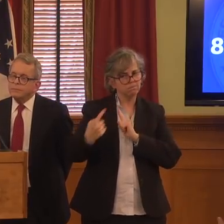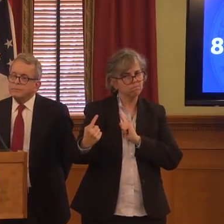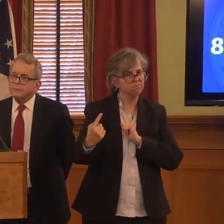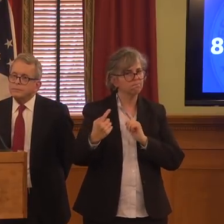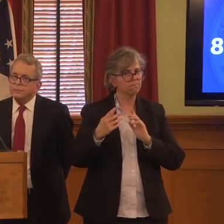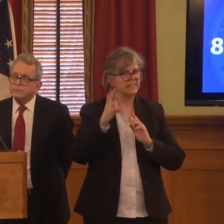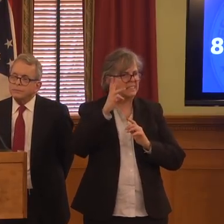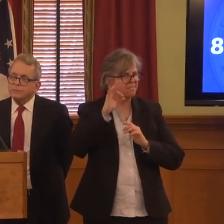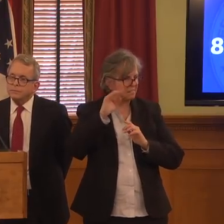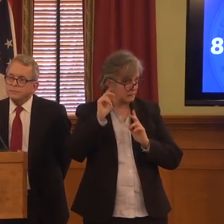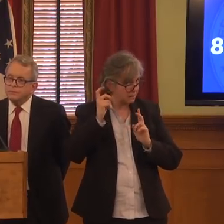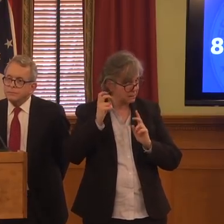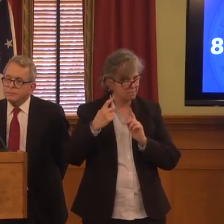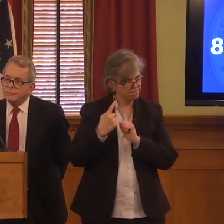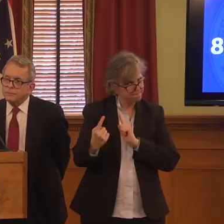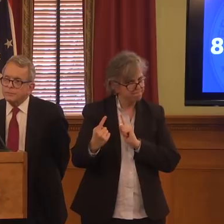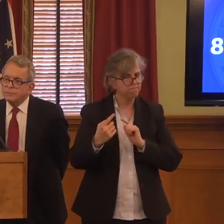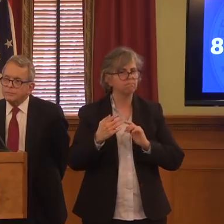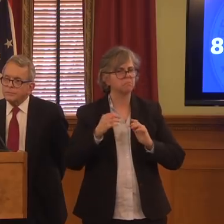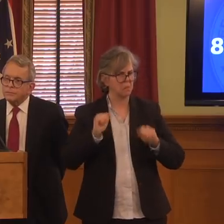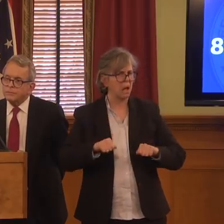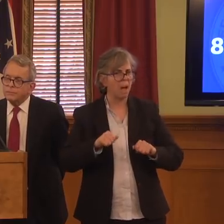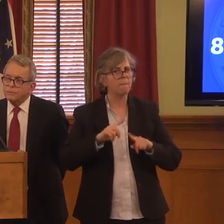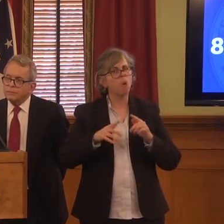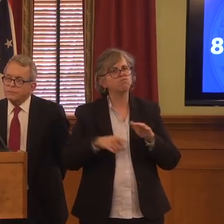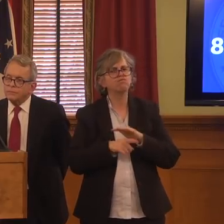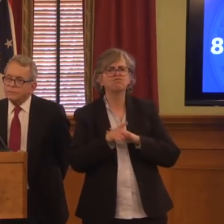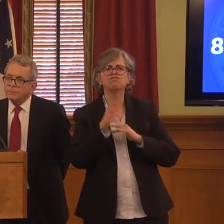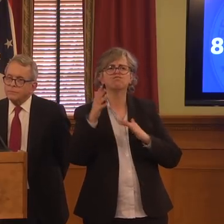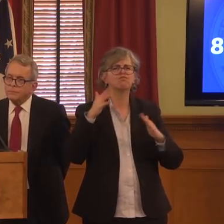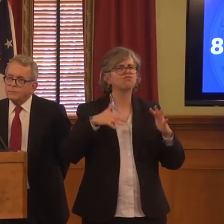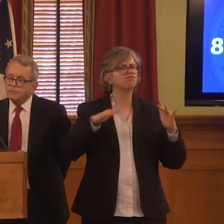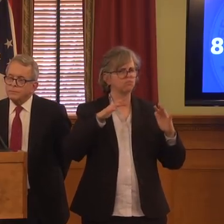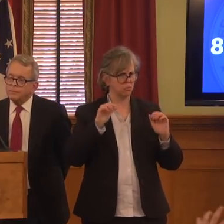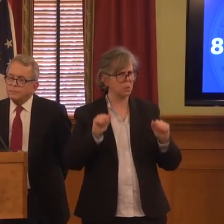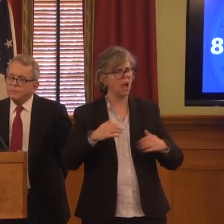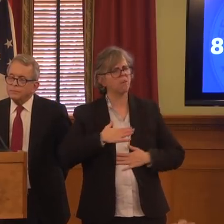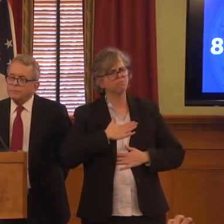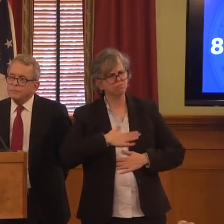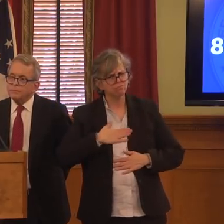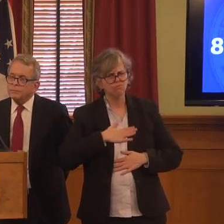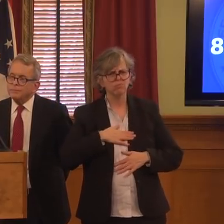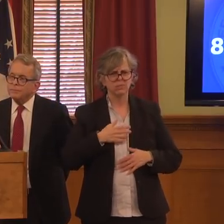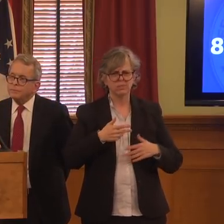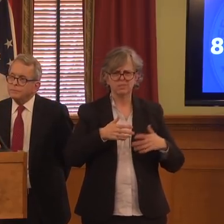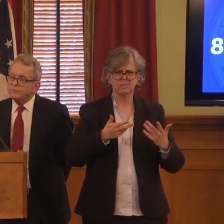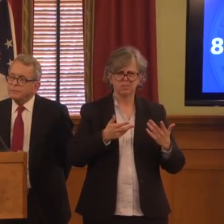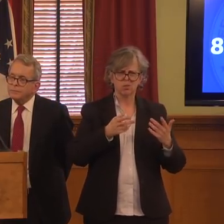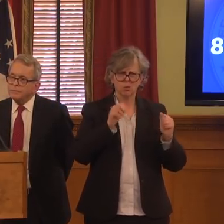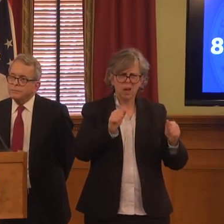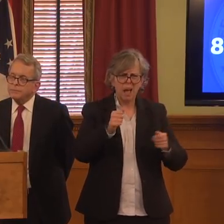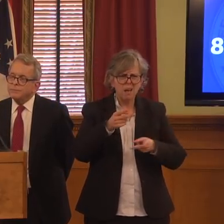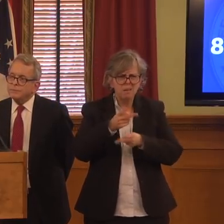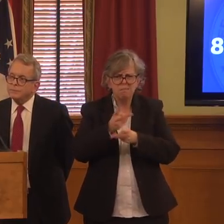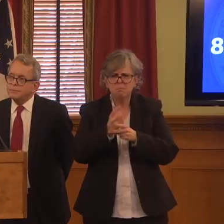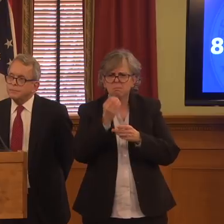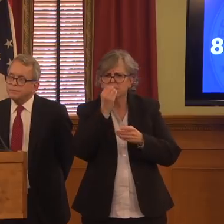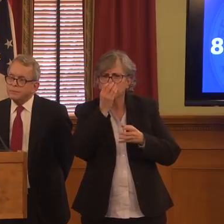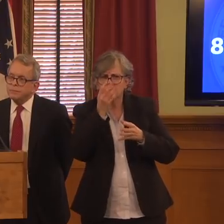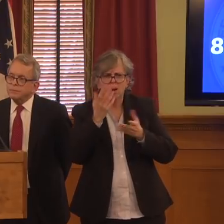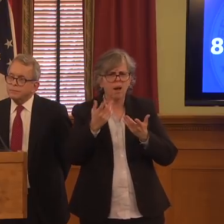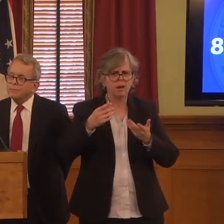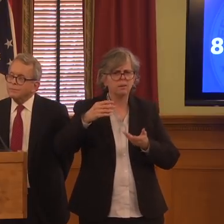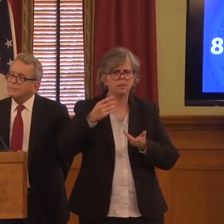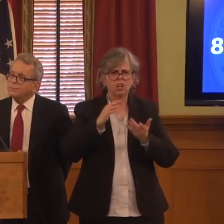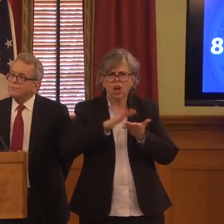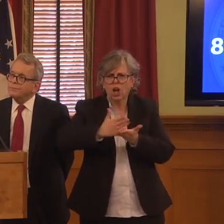sitting in a seat out of doors next to someone. You can garden, you can cook. You see in Italy where